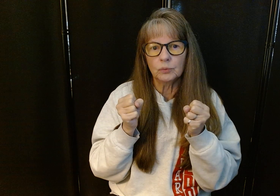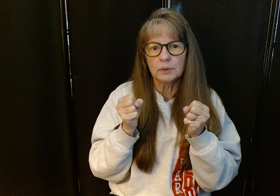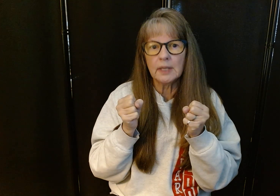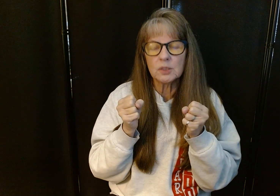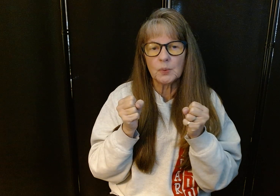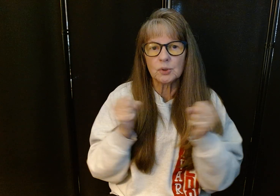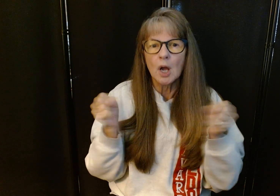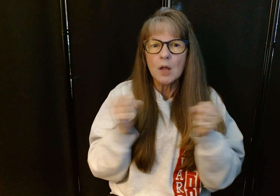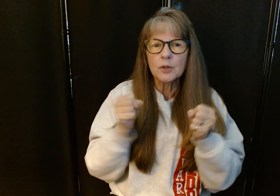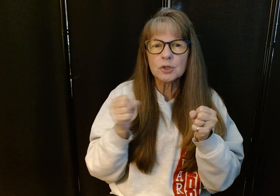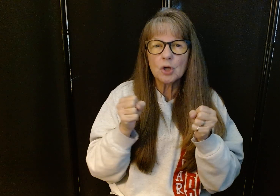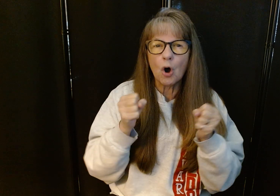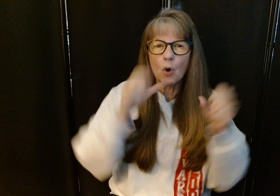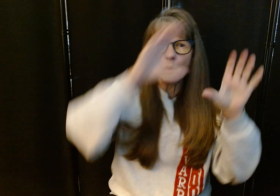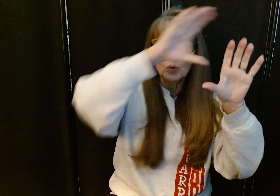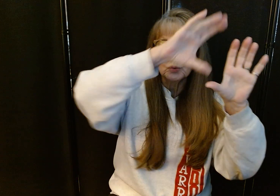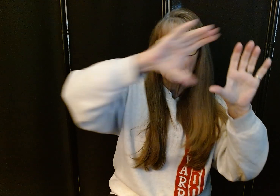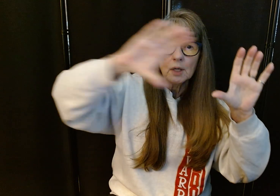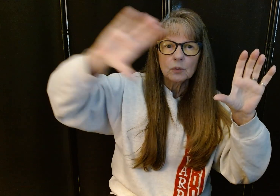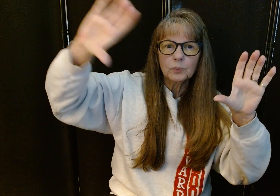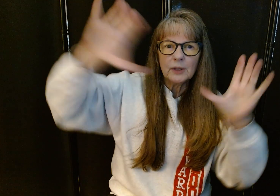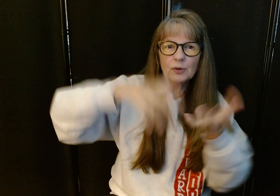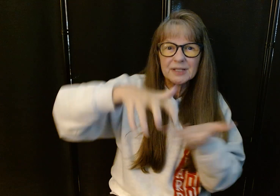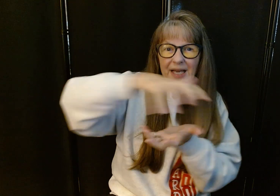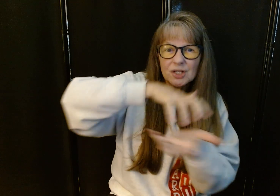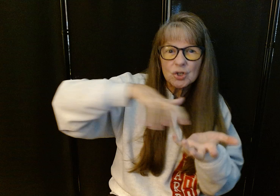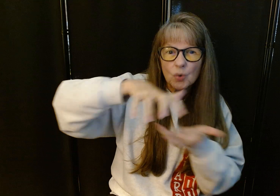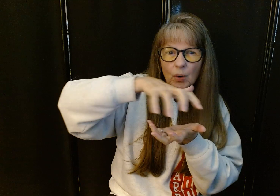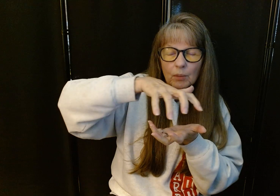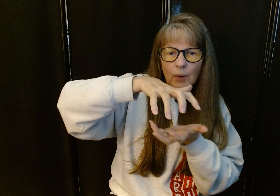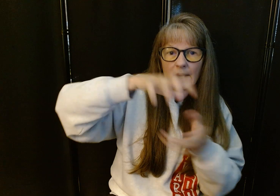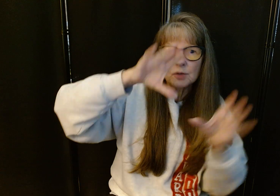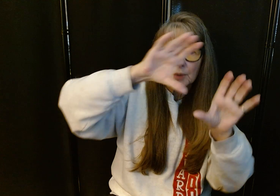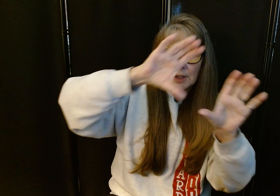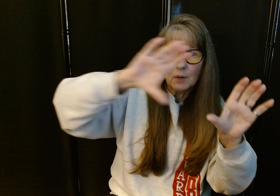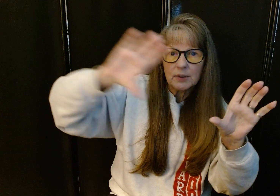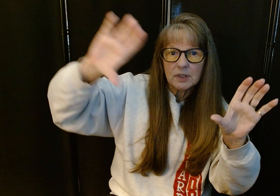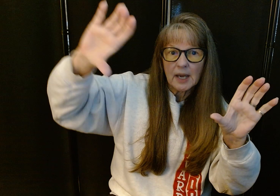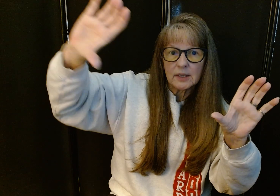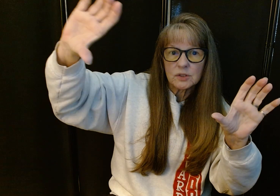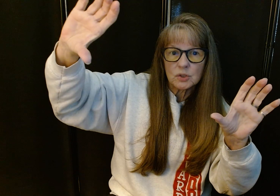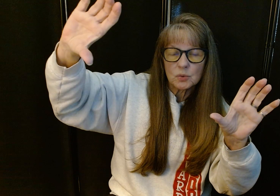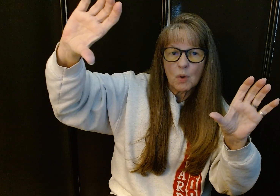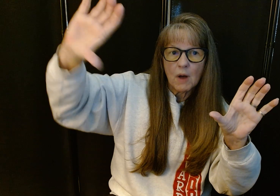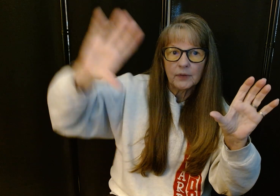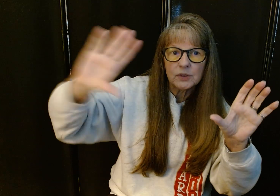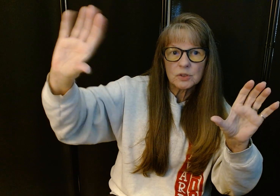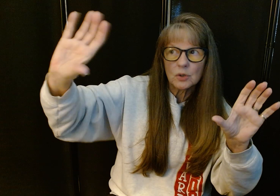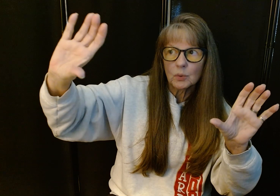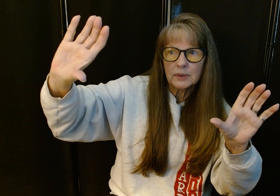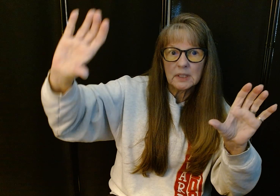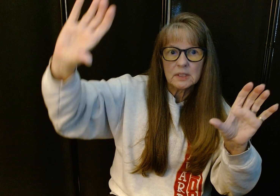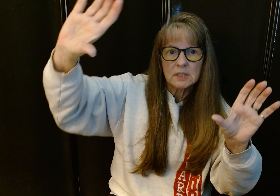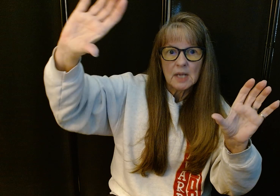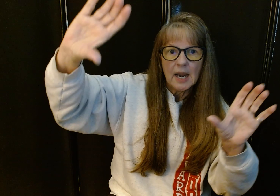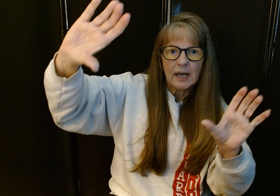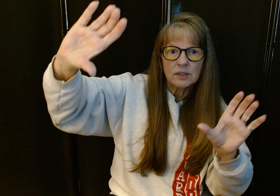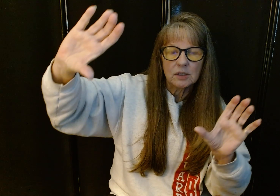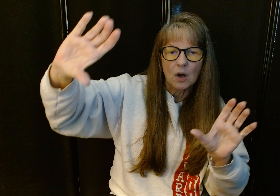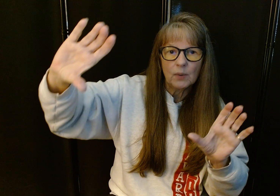That's winter. This cold, and you could say storm, right? Because we're going to go into that. It's a swath, and this is the northeast, and it's going